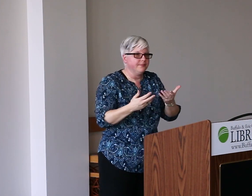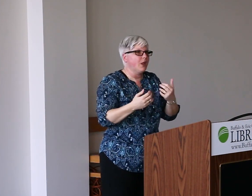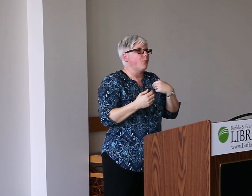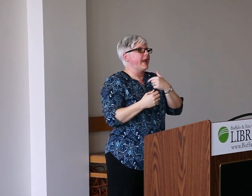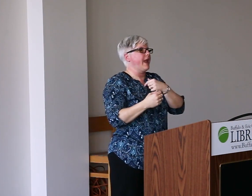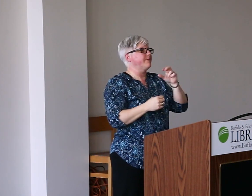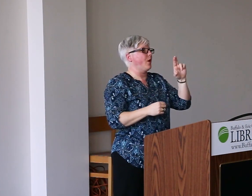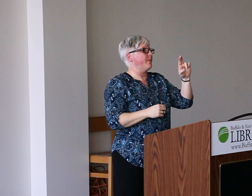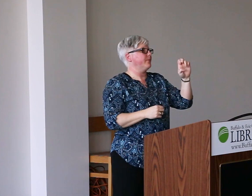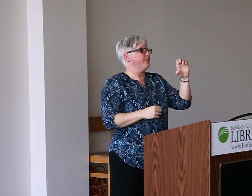takers.